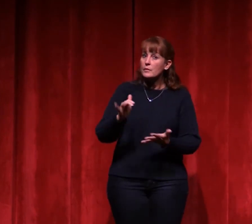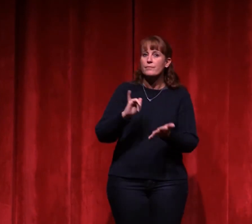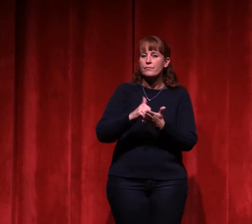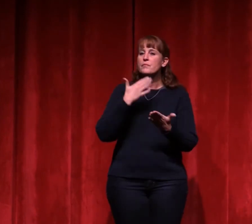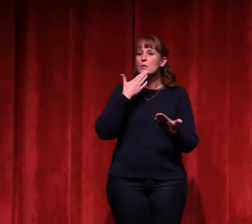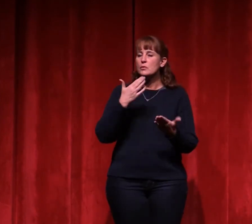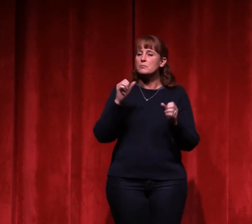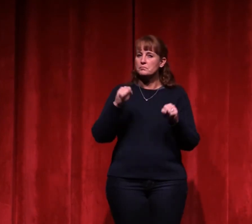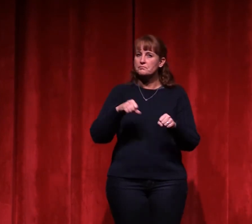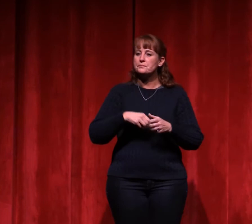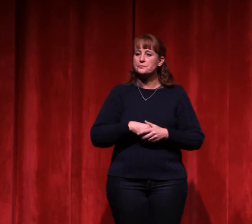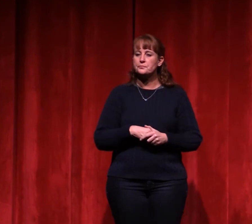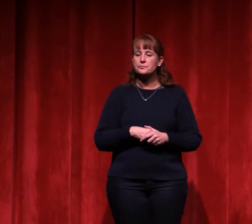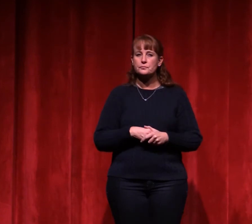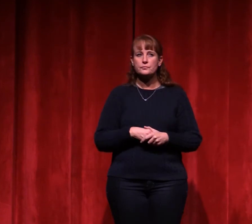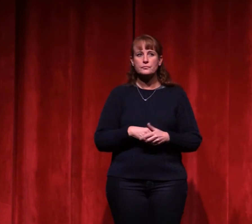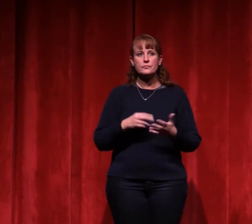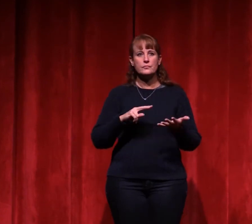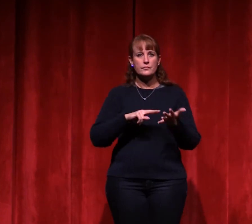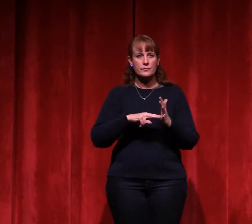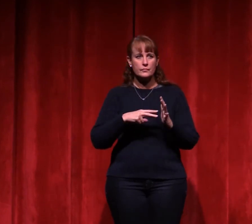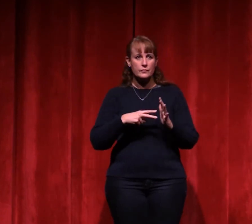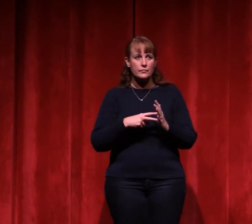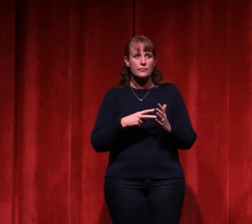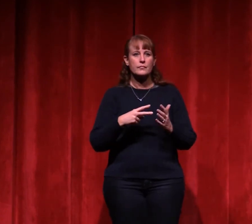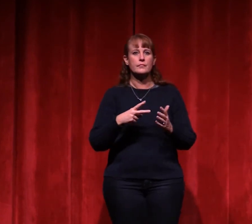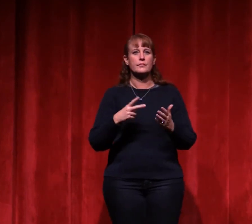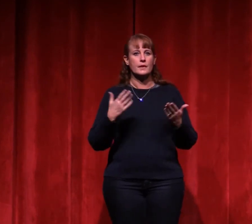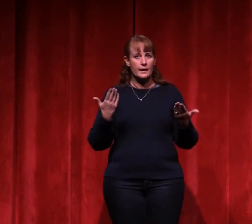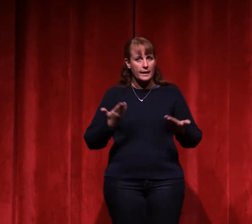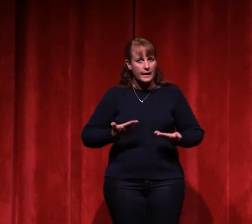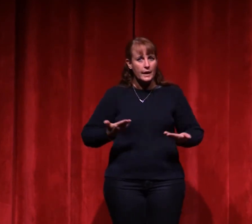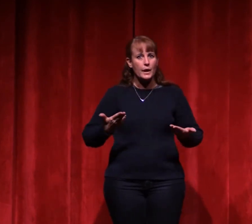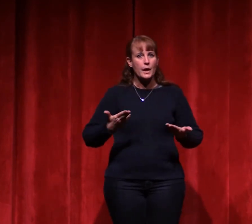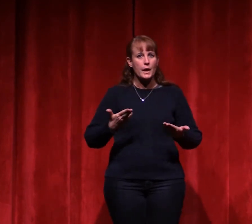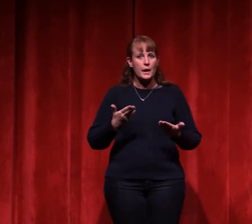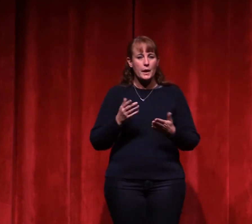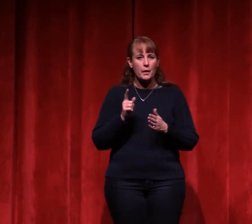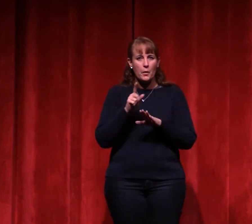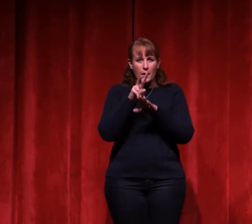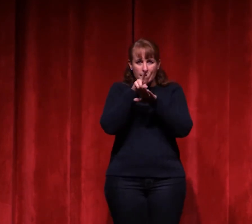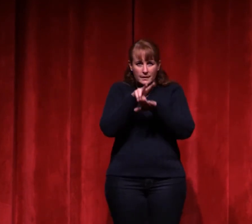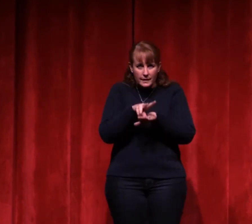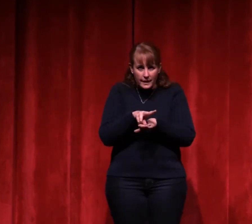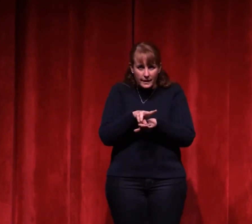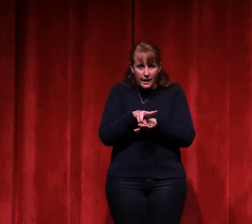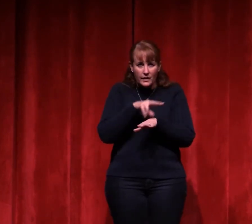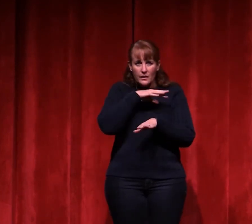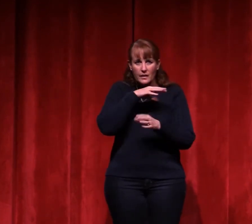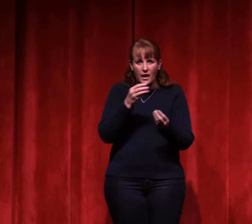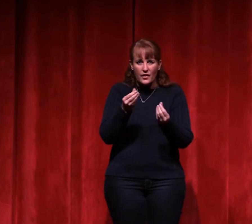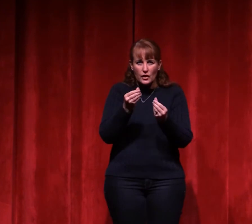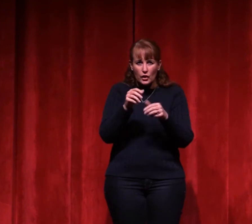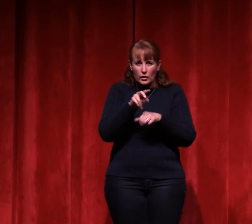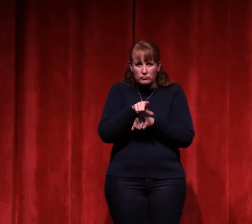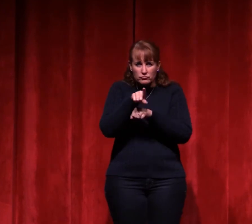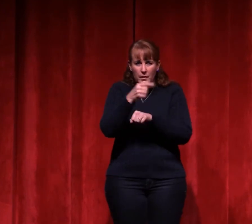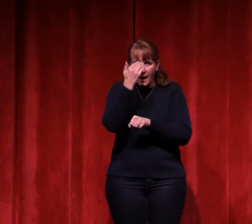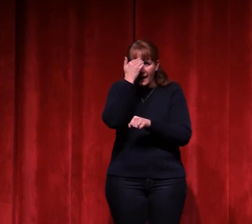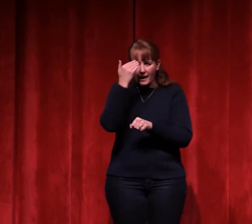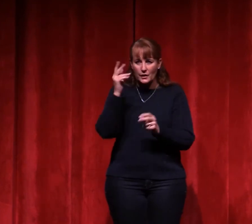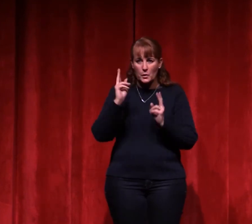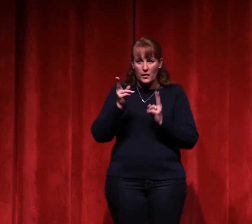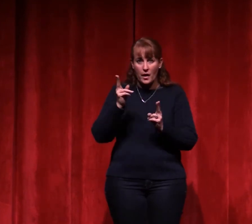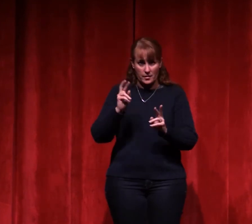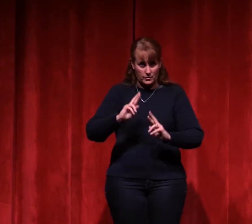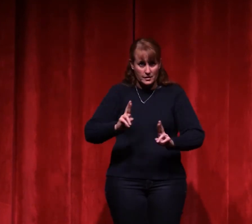good alternative. And so, here I was, leaned in on the sandy bank, and I knew that the hunt was